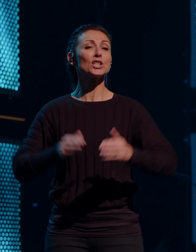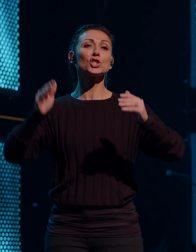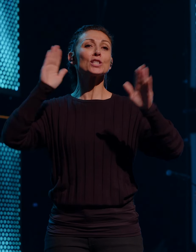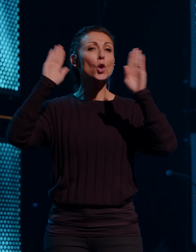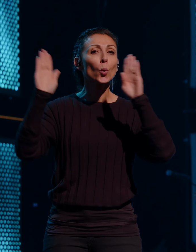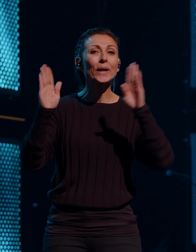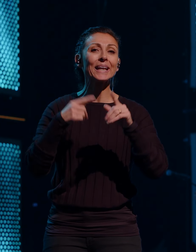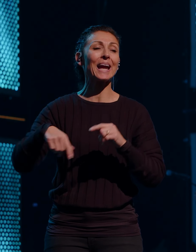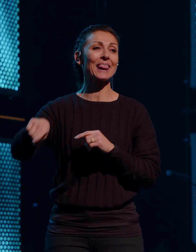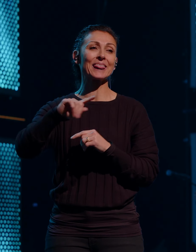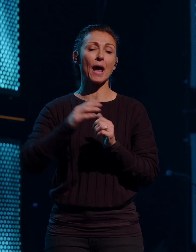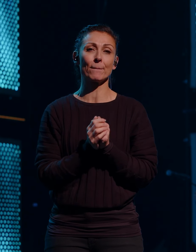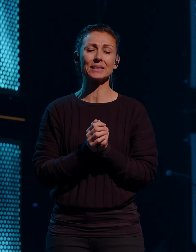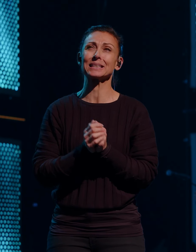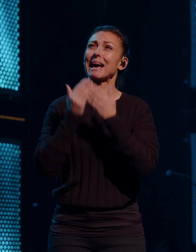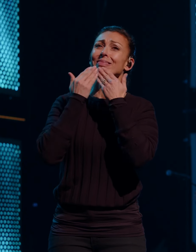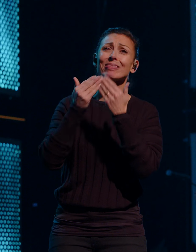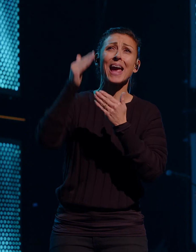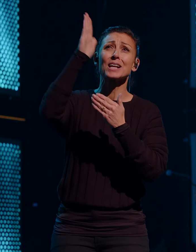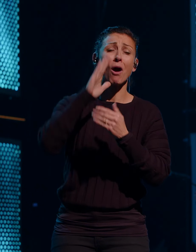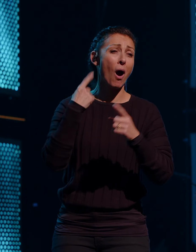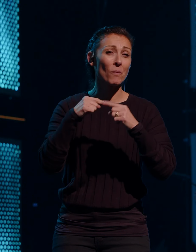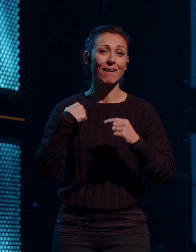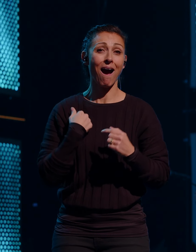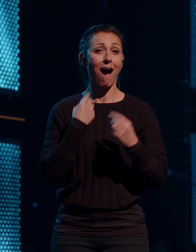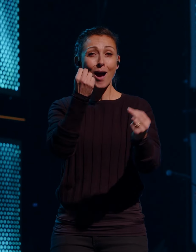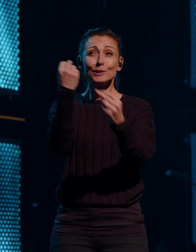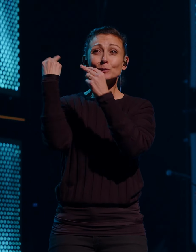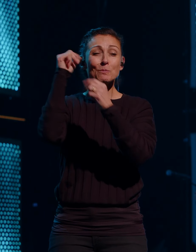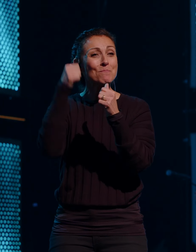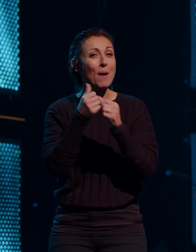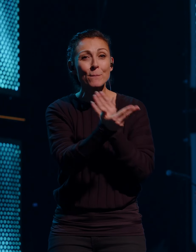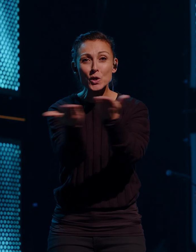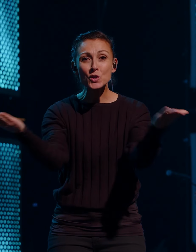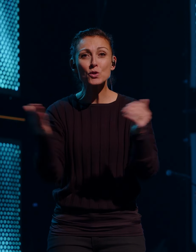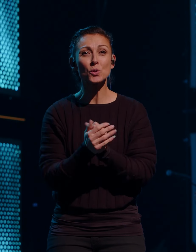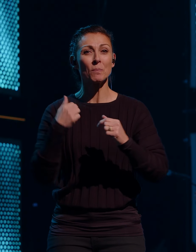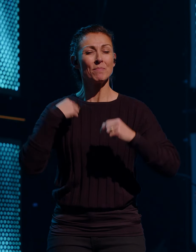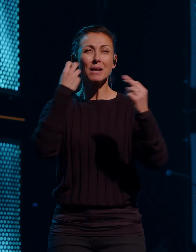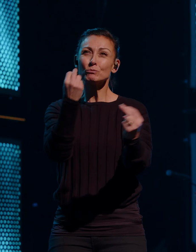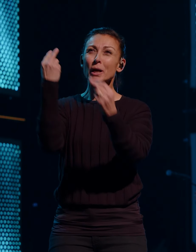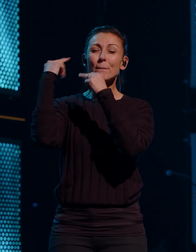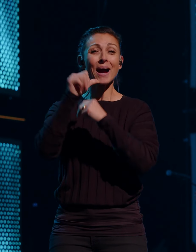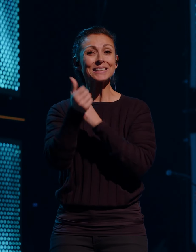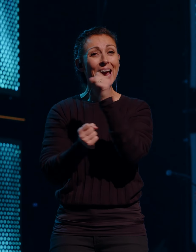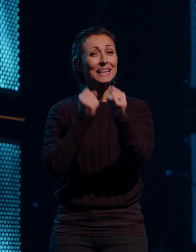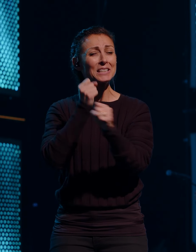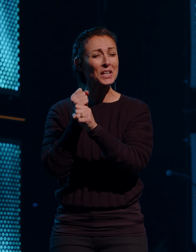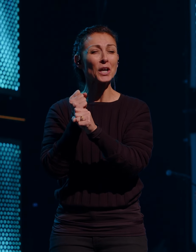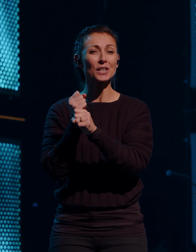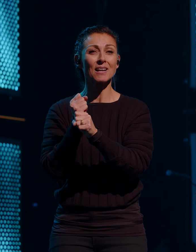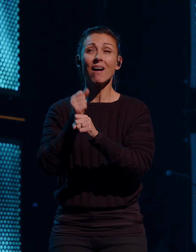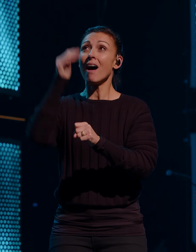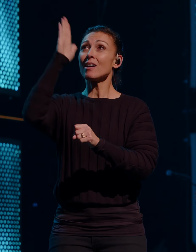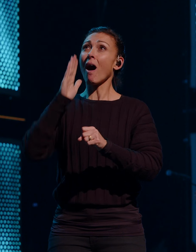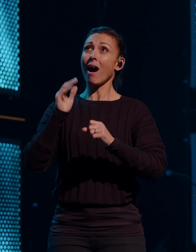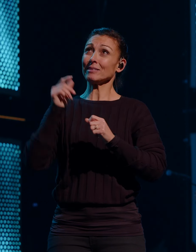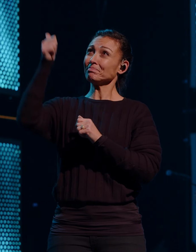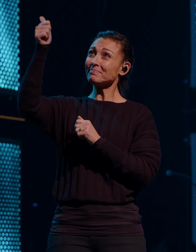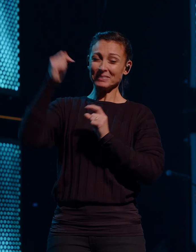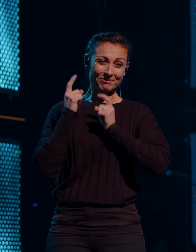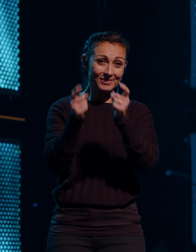Jesus Christ. He's saying, I thank God in my remembrance of you. I'm thinking back 10 years ago and the grace that God gave you, the